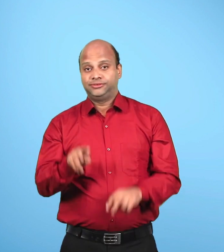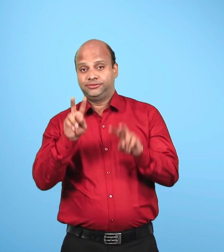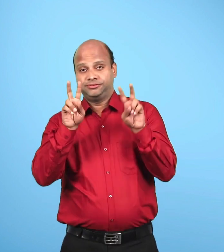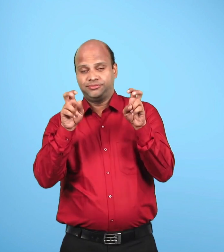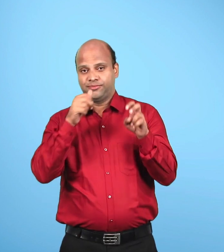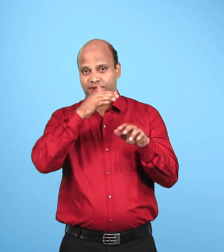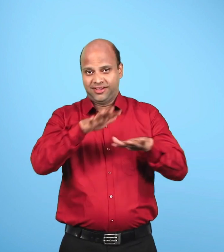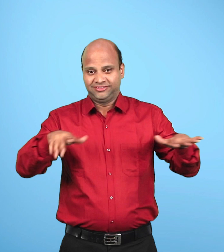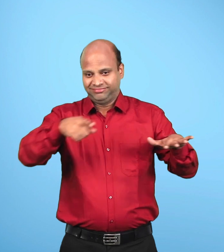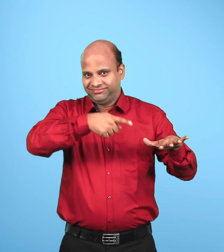Ponds and lakes.